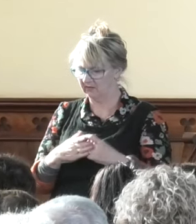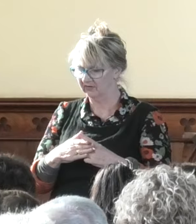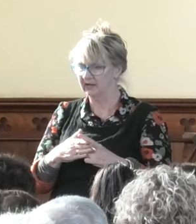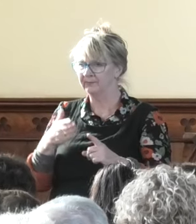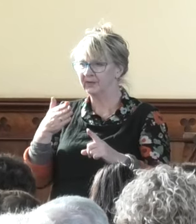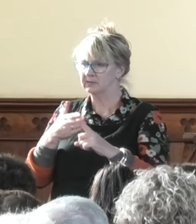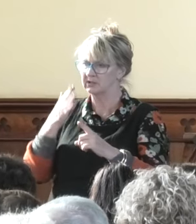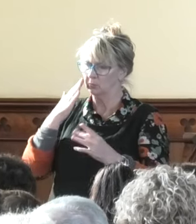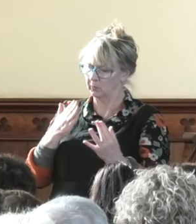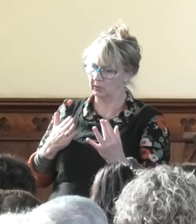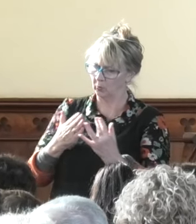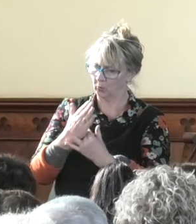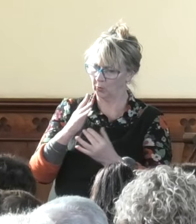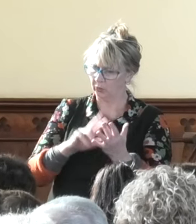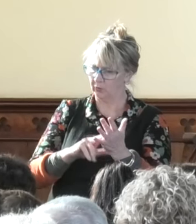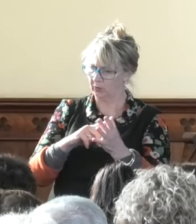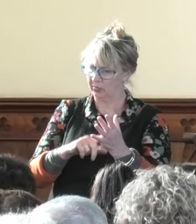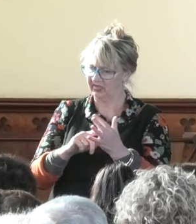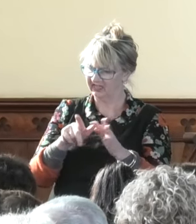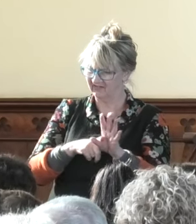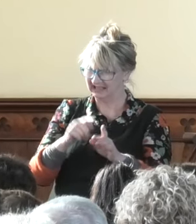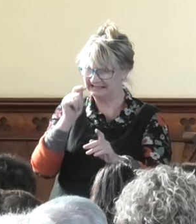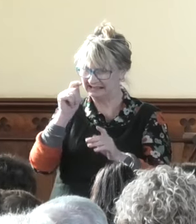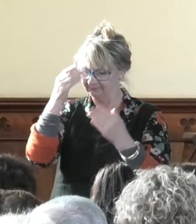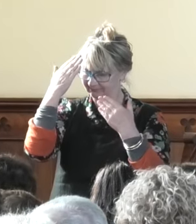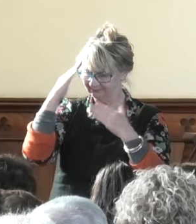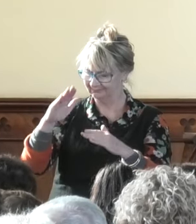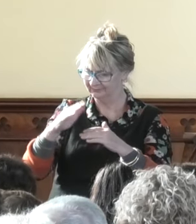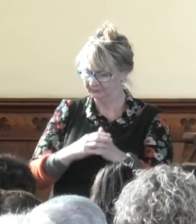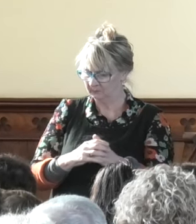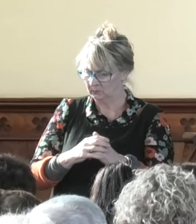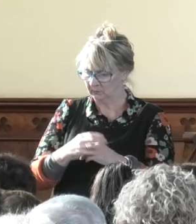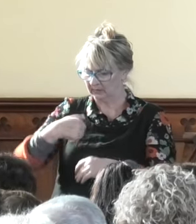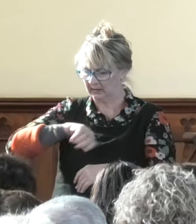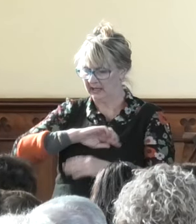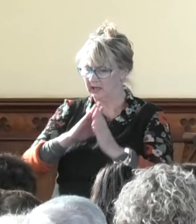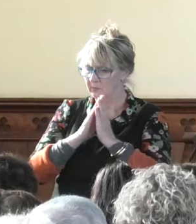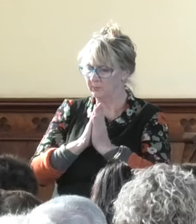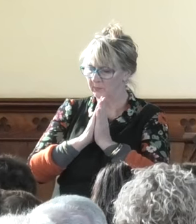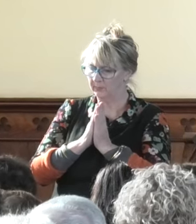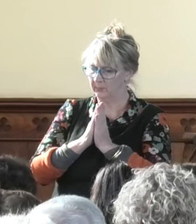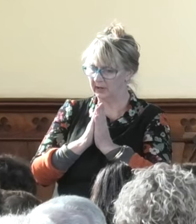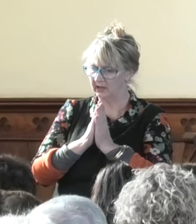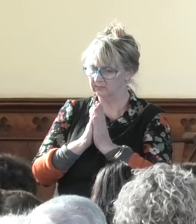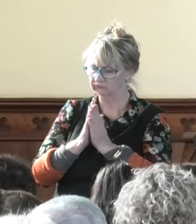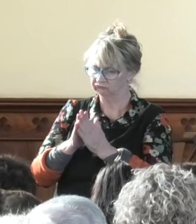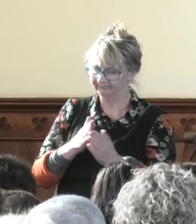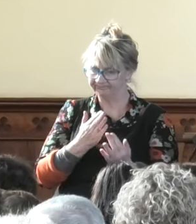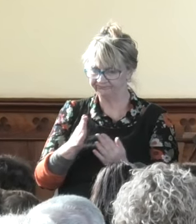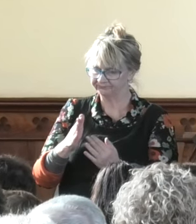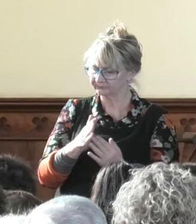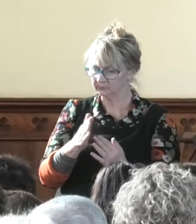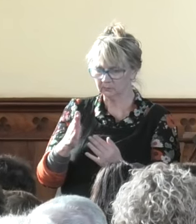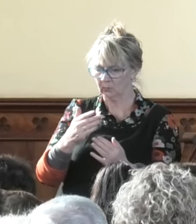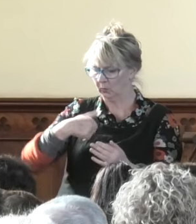of walking through the valley of the shadow of death. Our prayer then is throughout this time